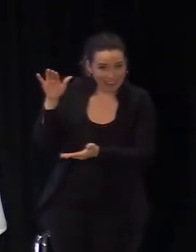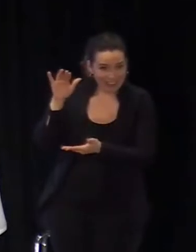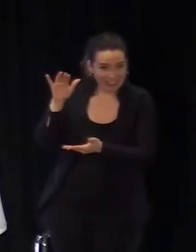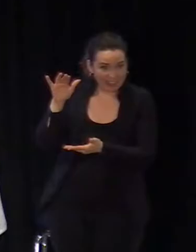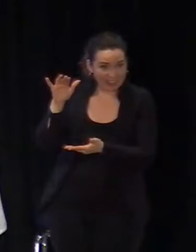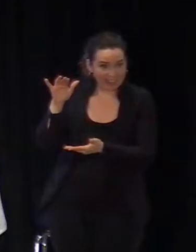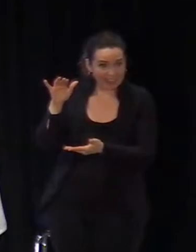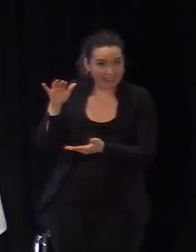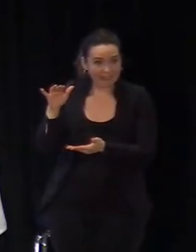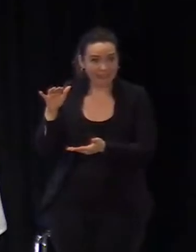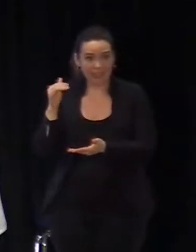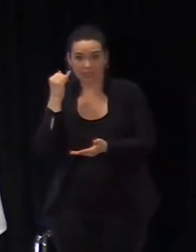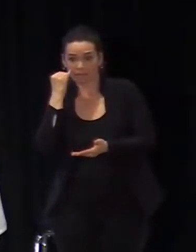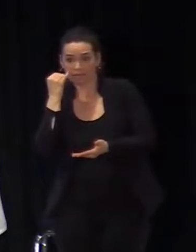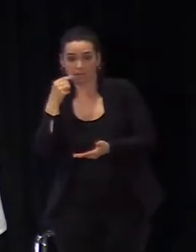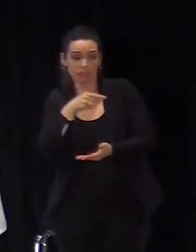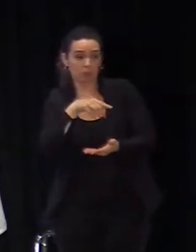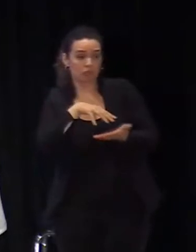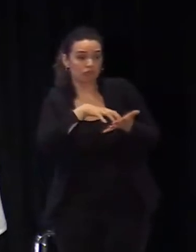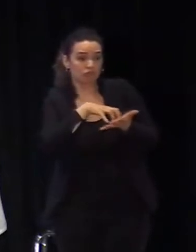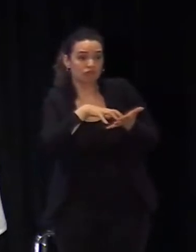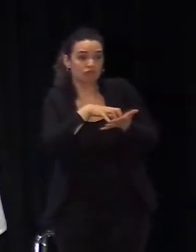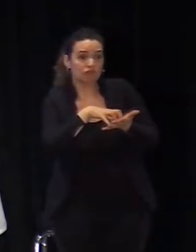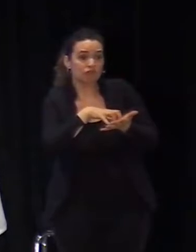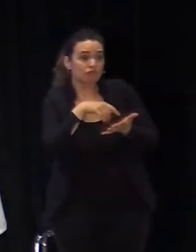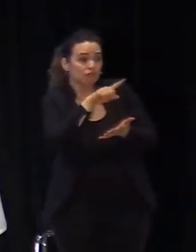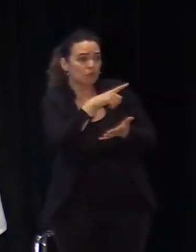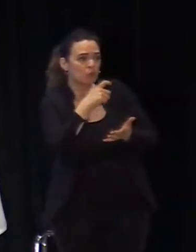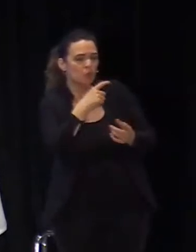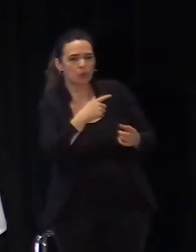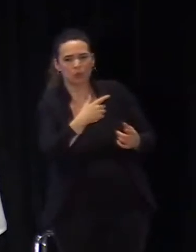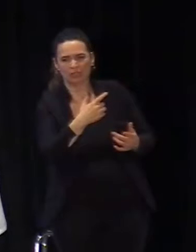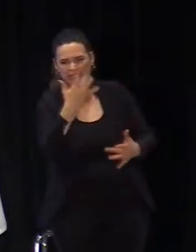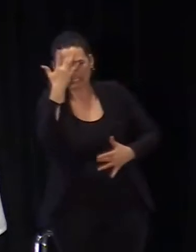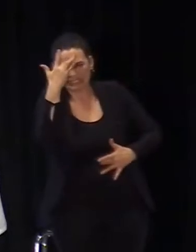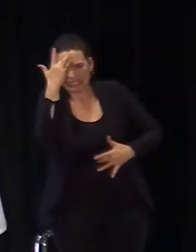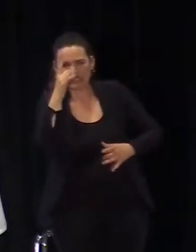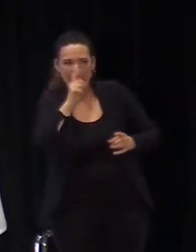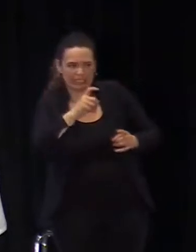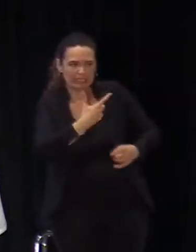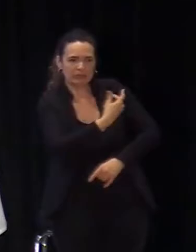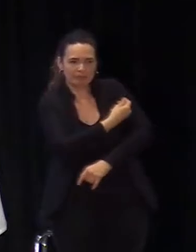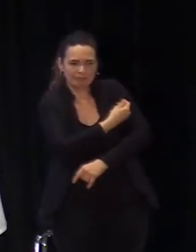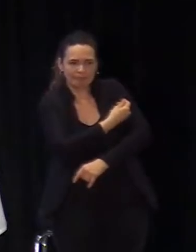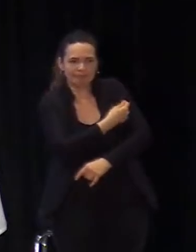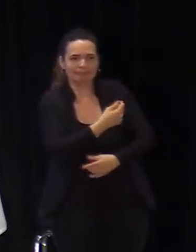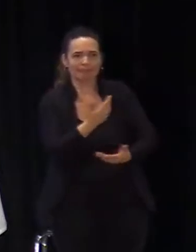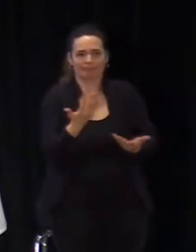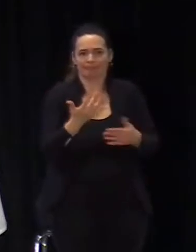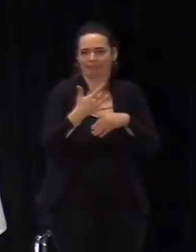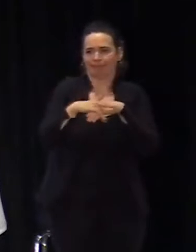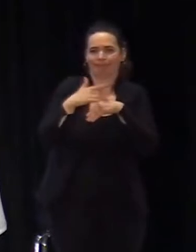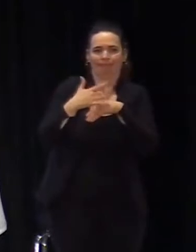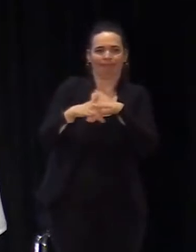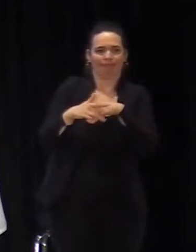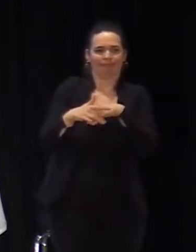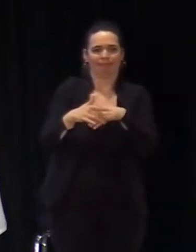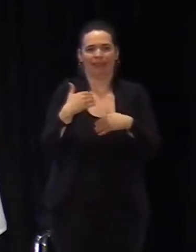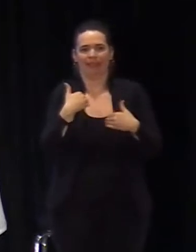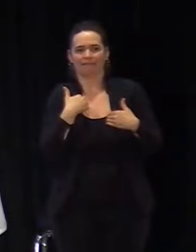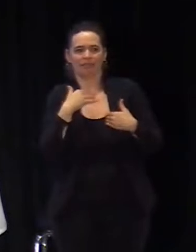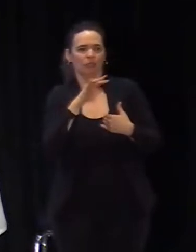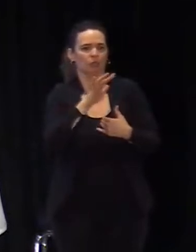200 people that get a sense of getting their life back. But how many people are we talking about? 25,000, 30,000, 40,000 are now eligible? I